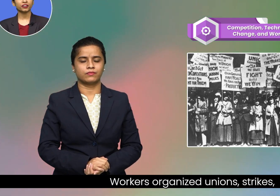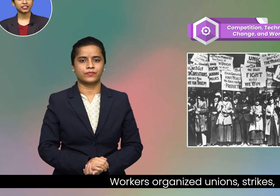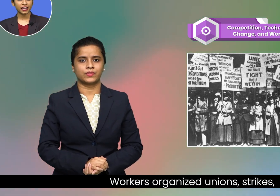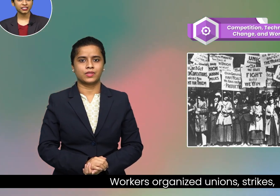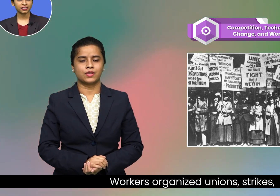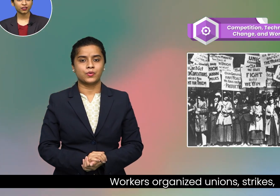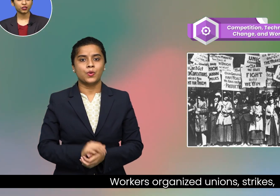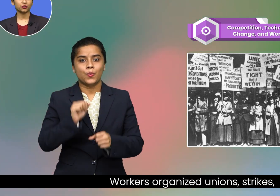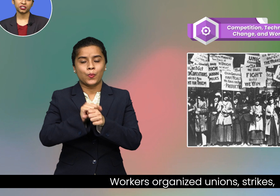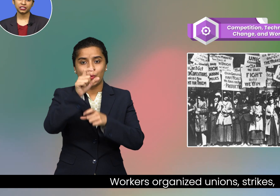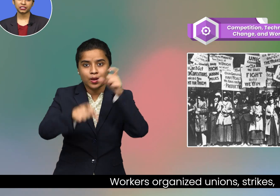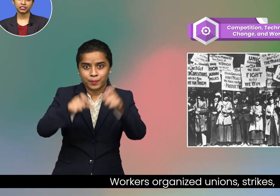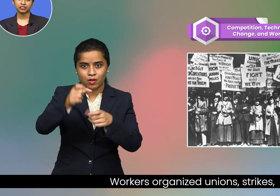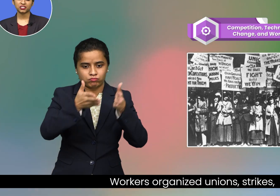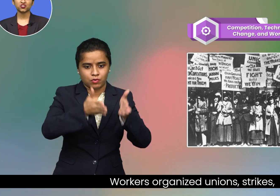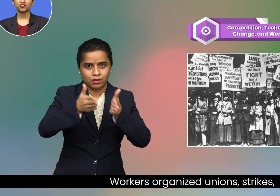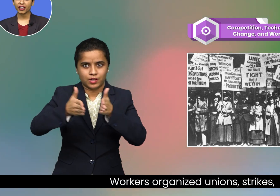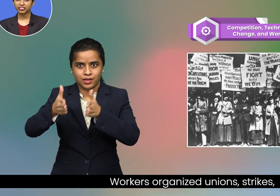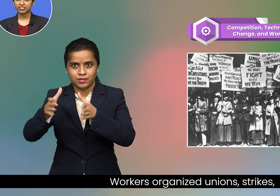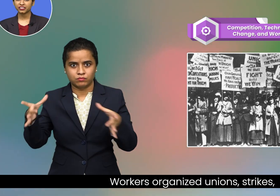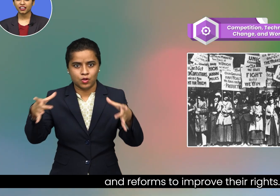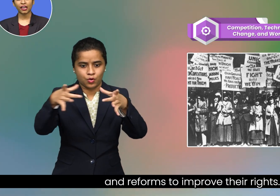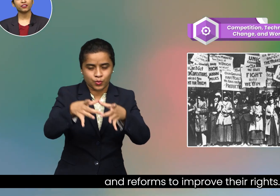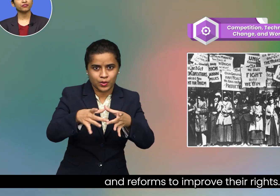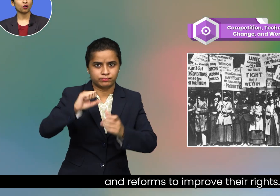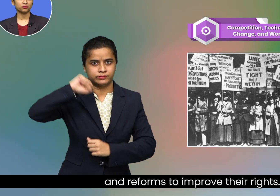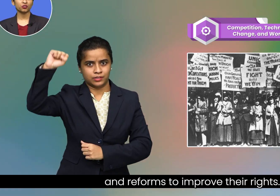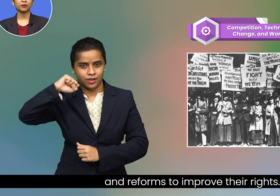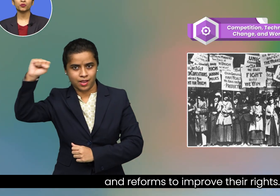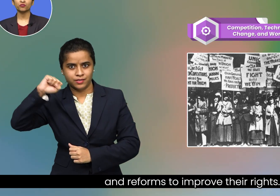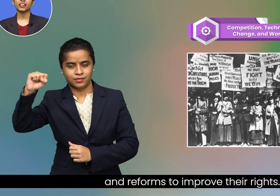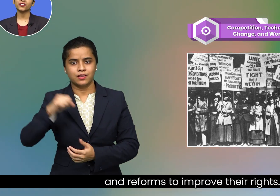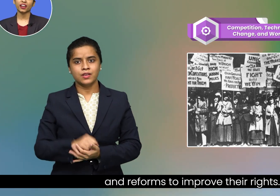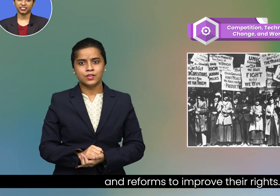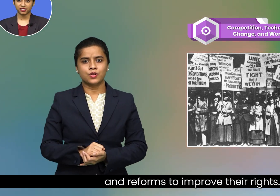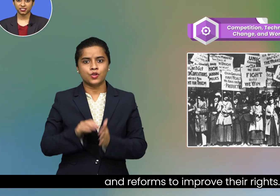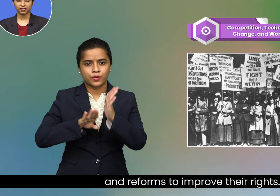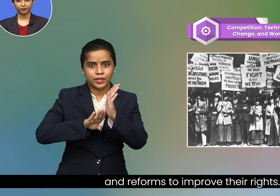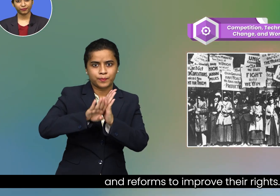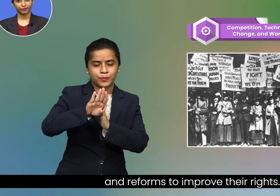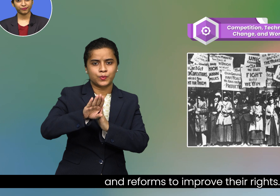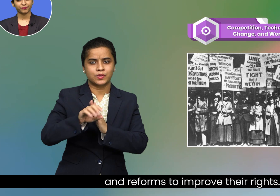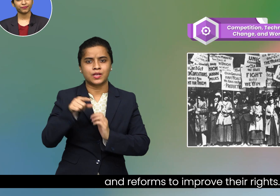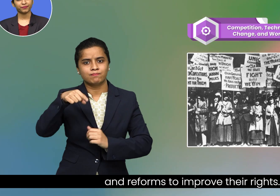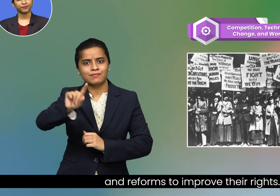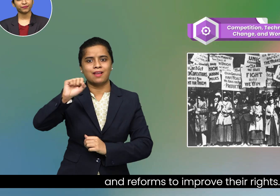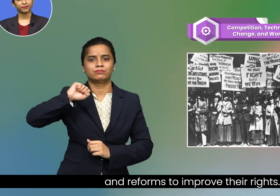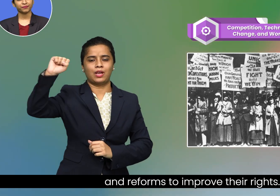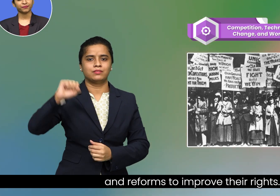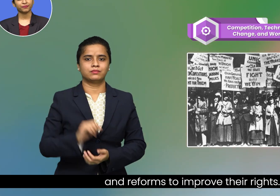Workers organized unions, strikes, and reforms to improve their rights.